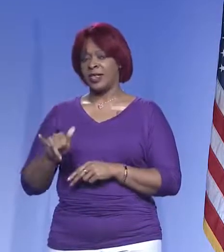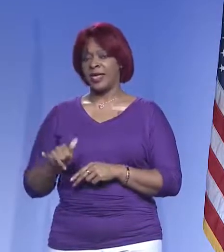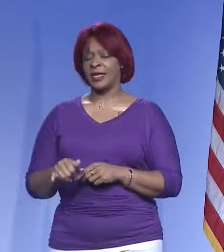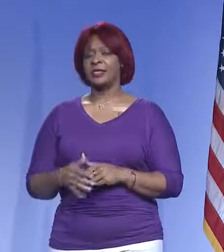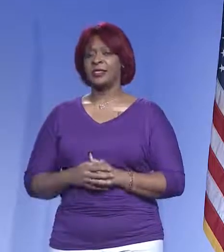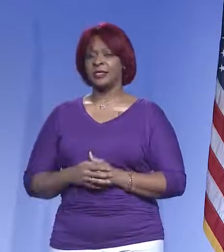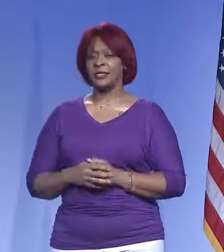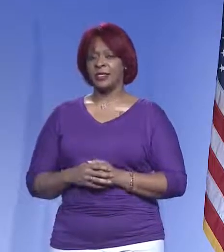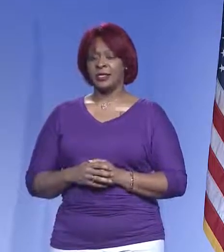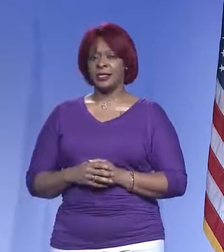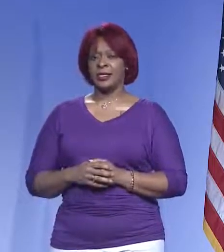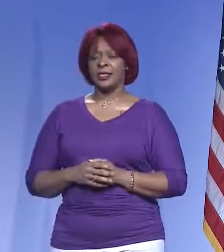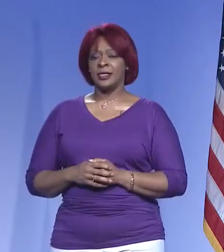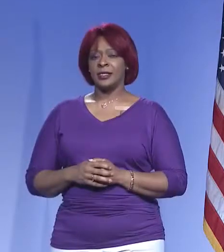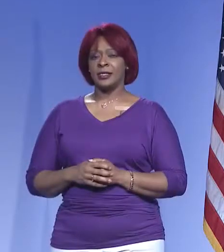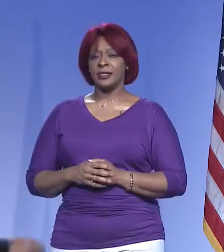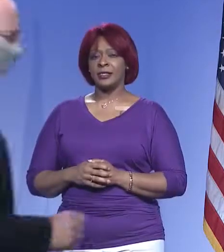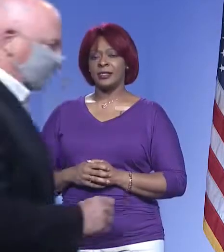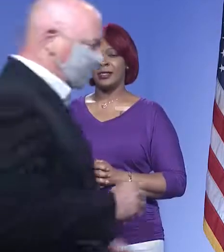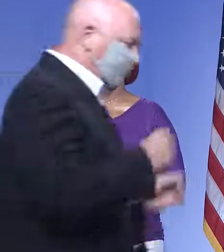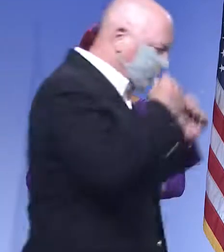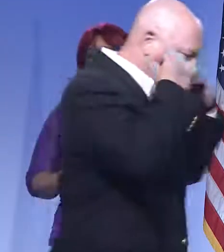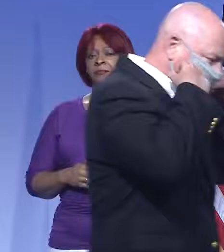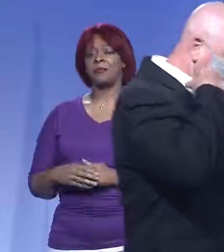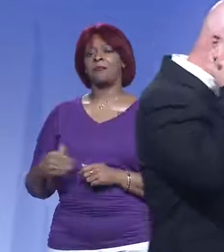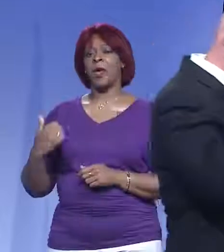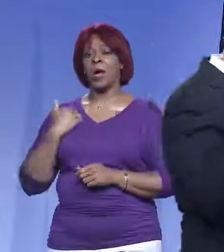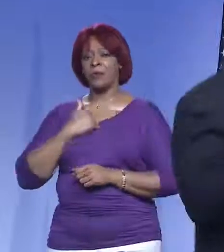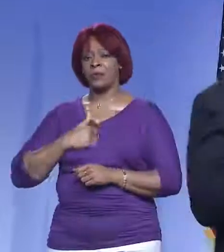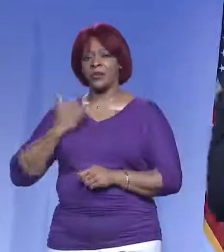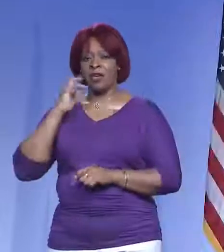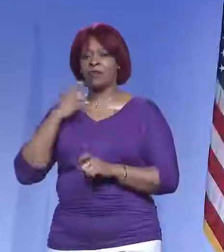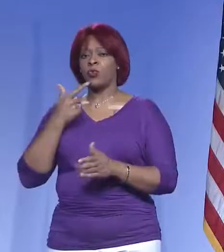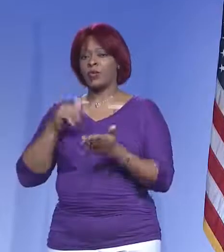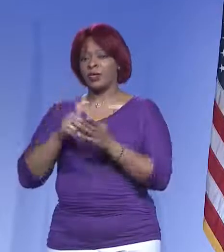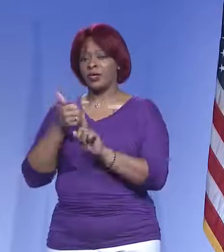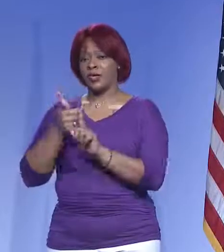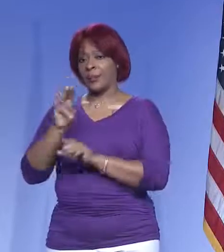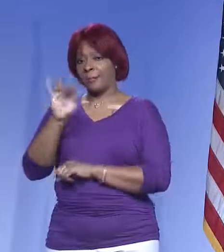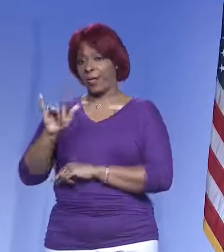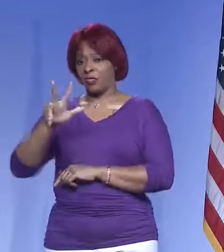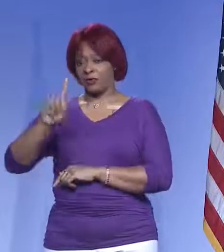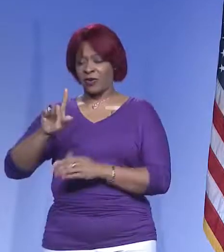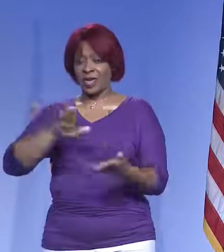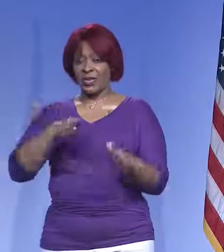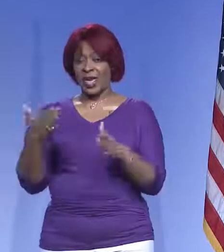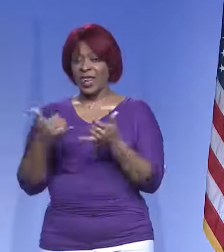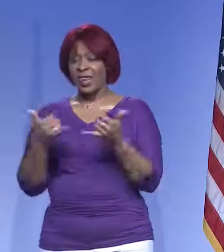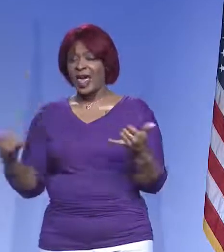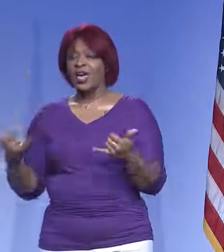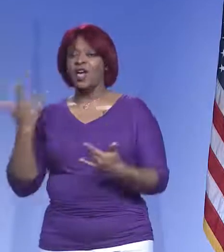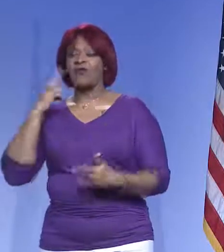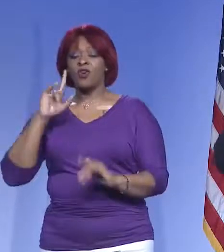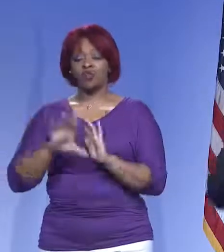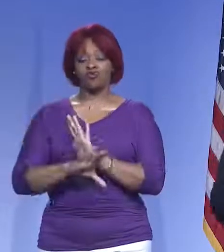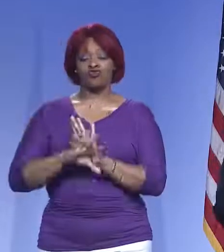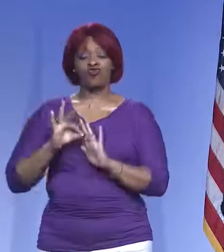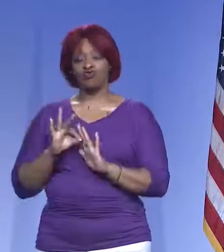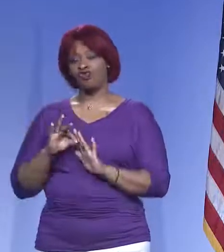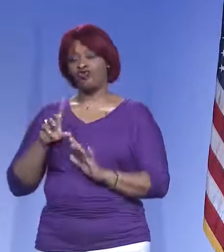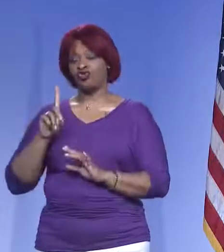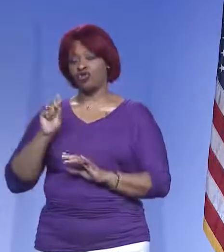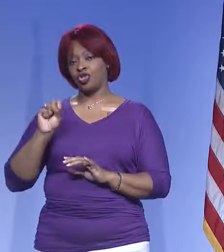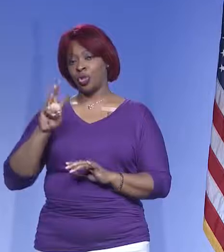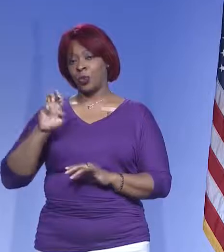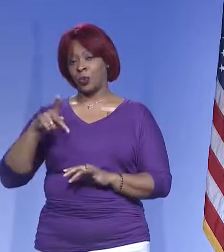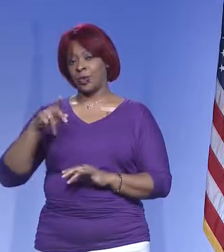my apologies if I'm asking you to repeat yourself. But for this May 31st deadline with the raffle, is